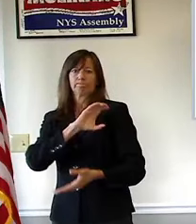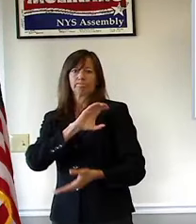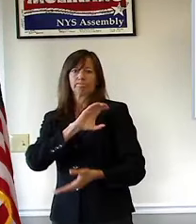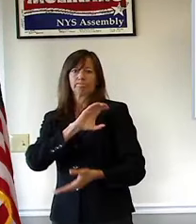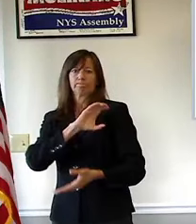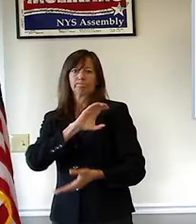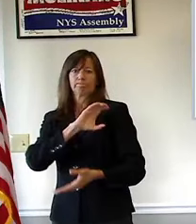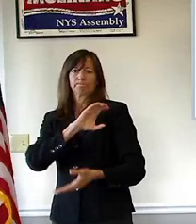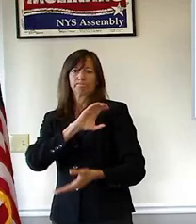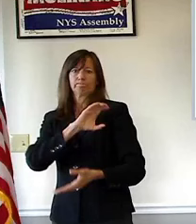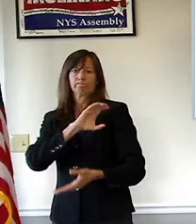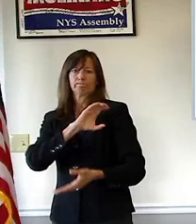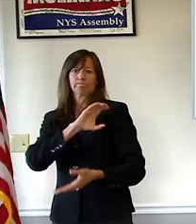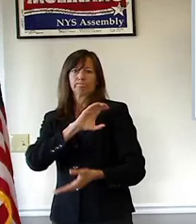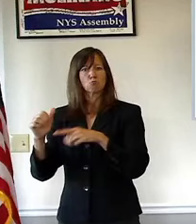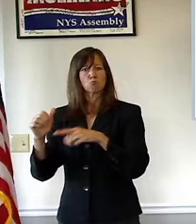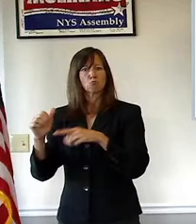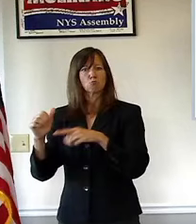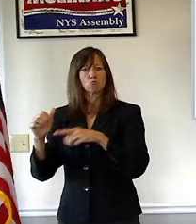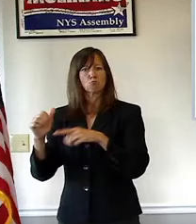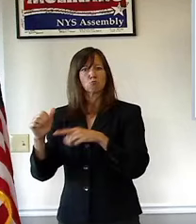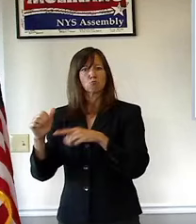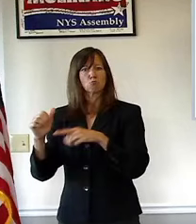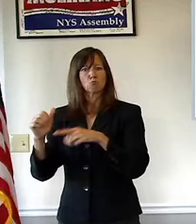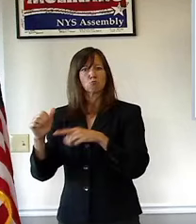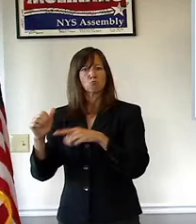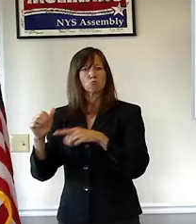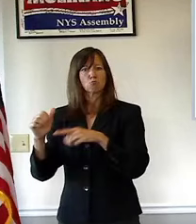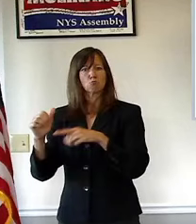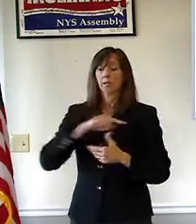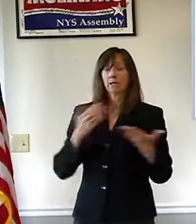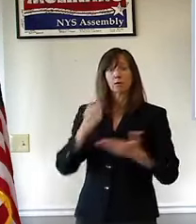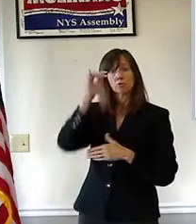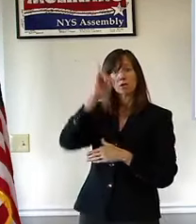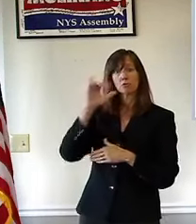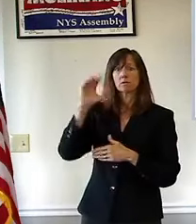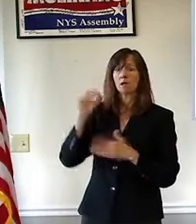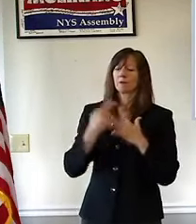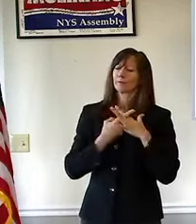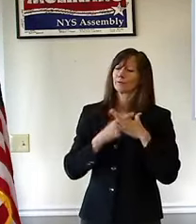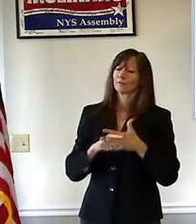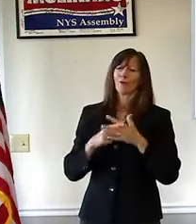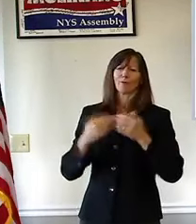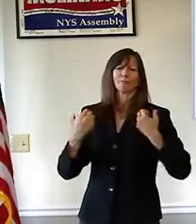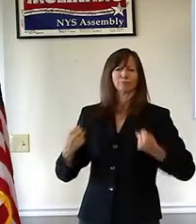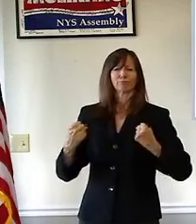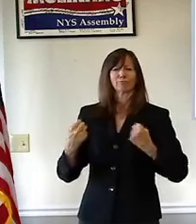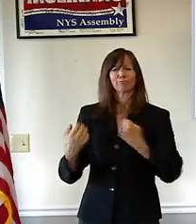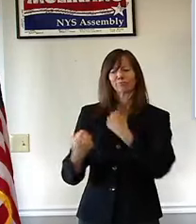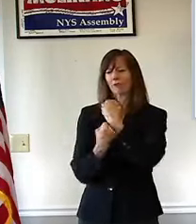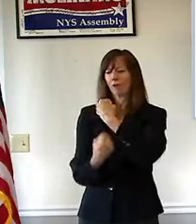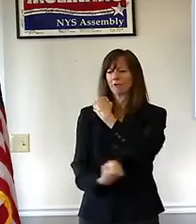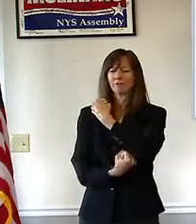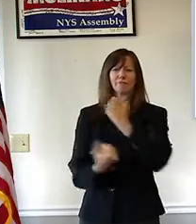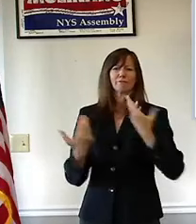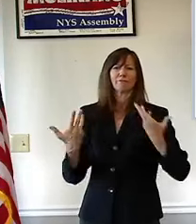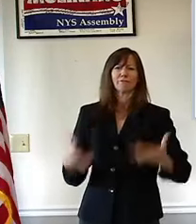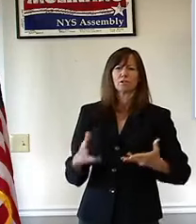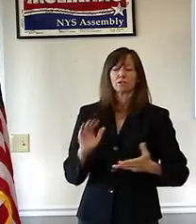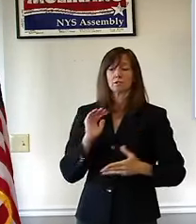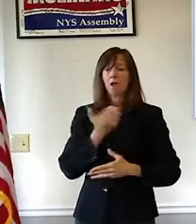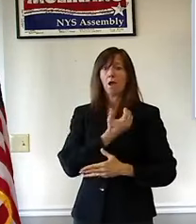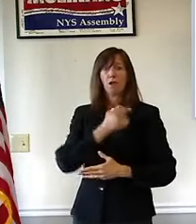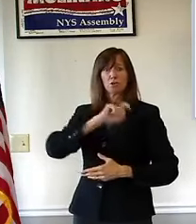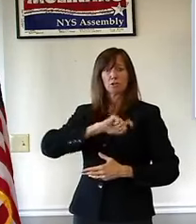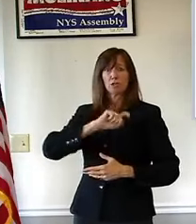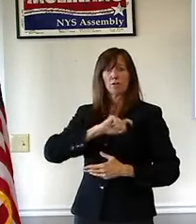in this county have started with a really good foundation. Our law enforcement agencies, in particular, the sheriff's office